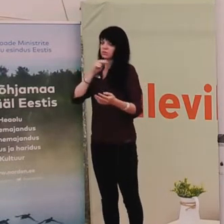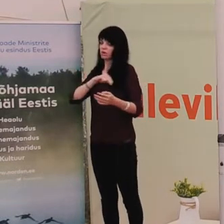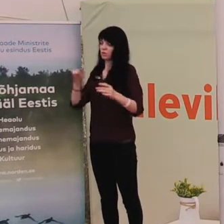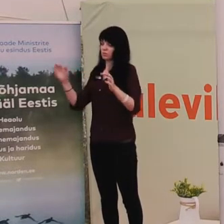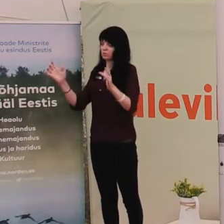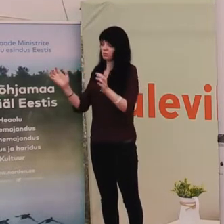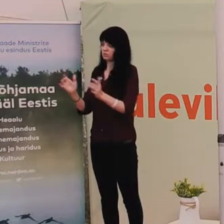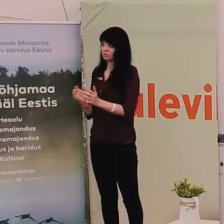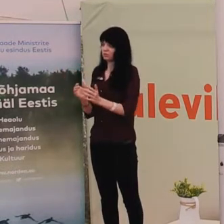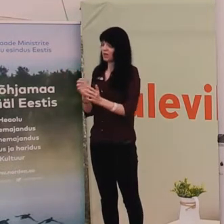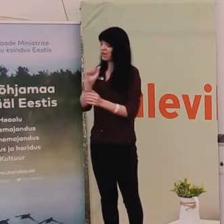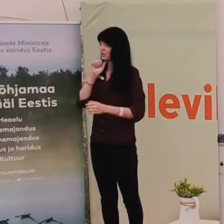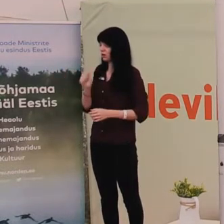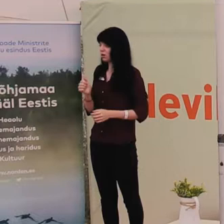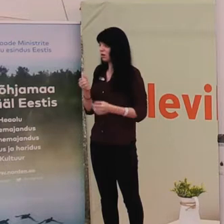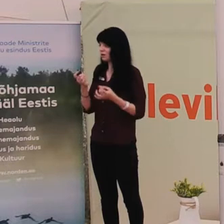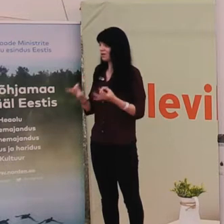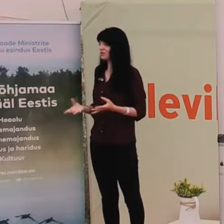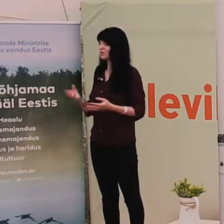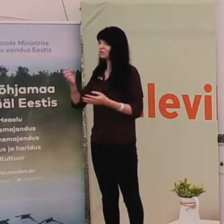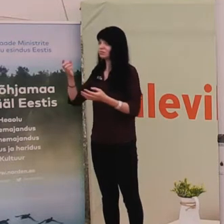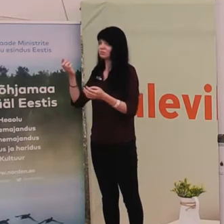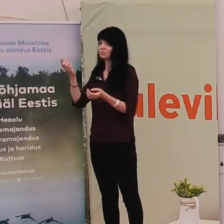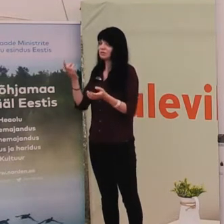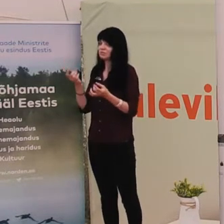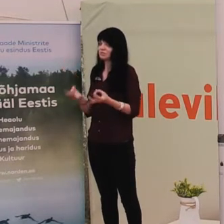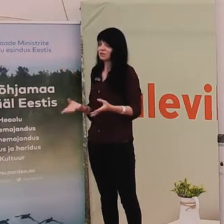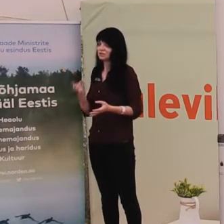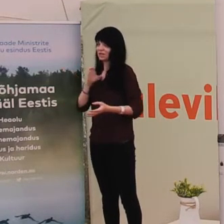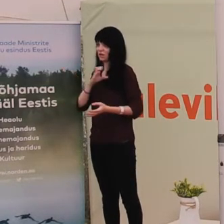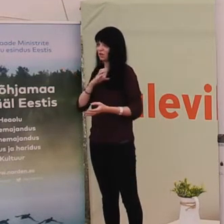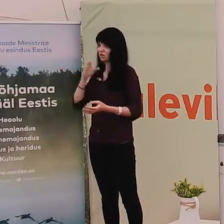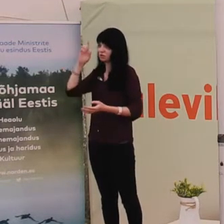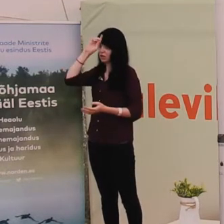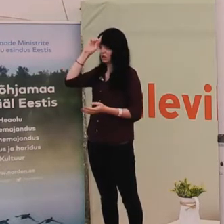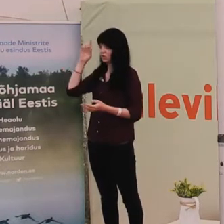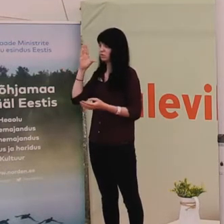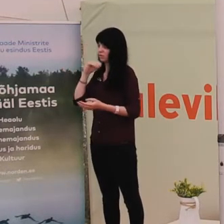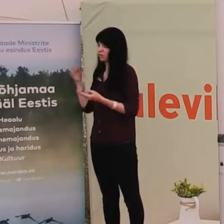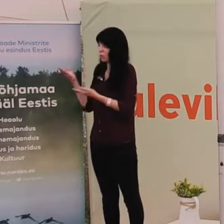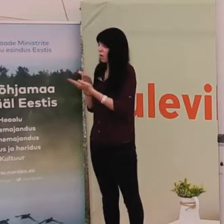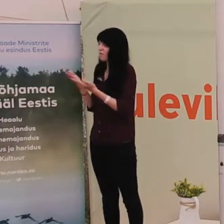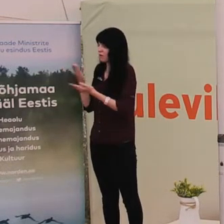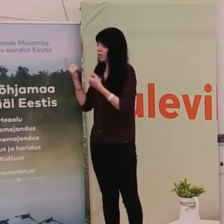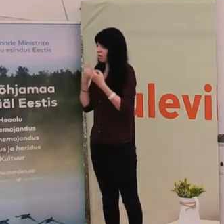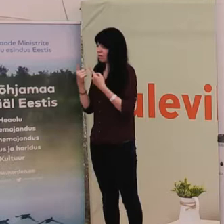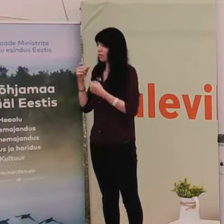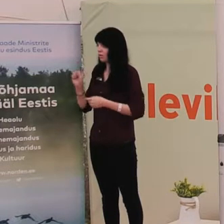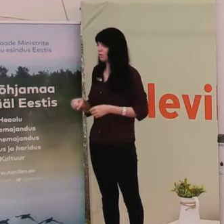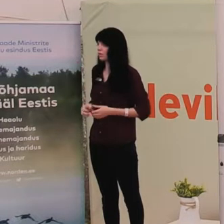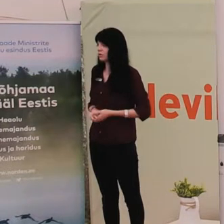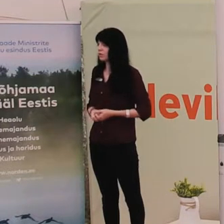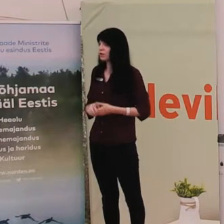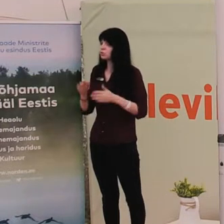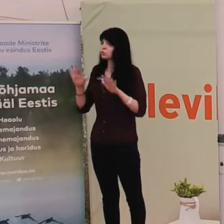be about us, the rich countries, the OECD countries, the industrial countries. And if we do the calculus about